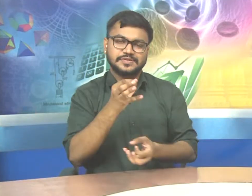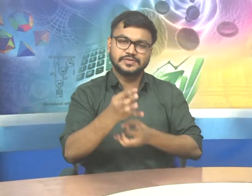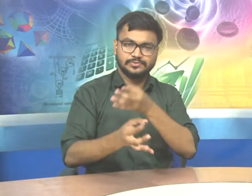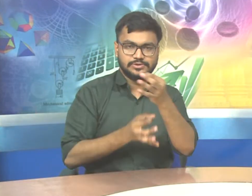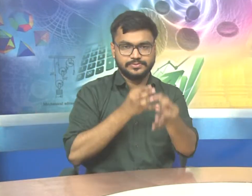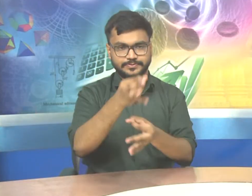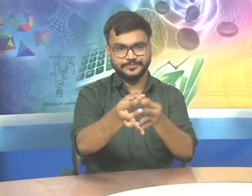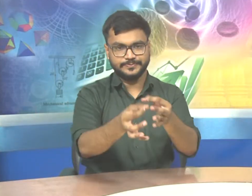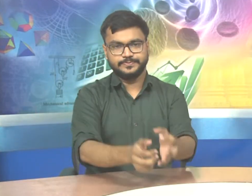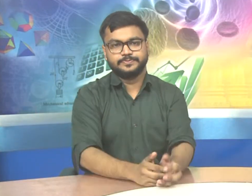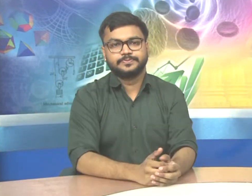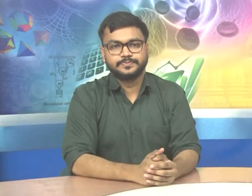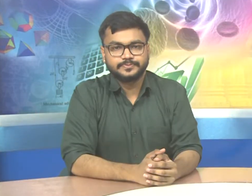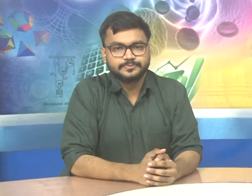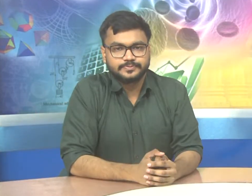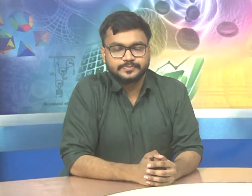their simple examples.